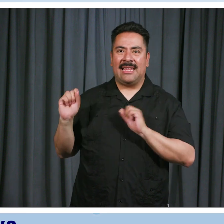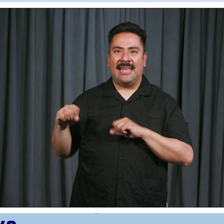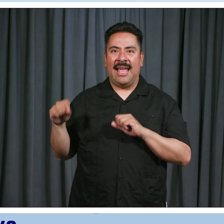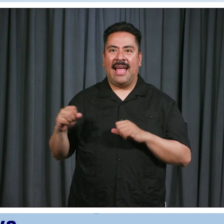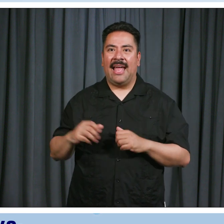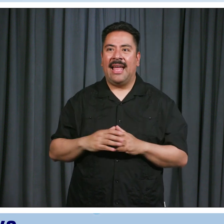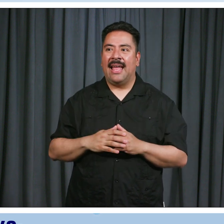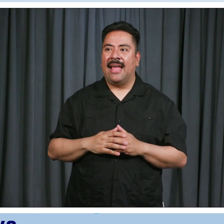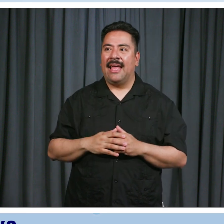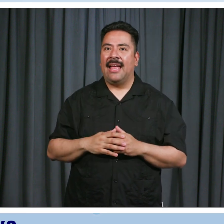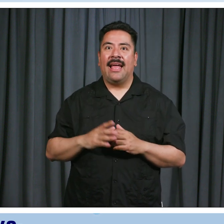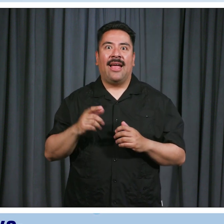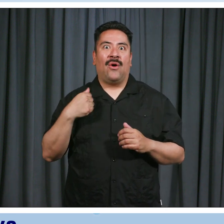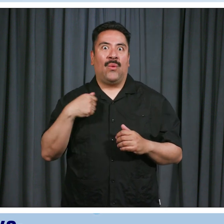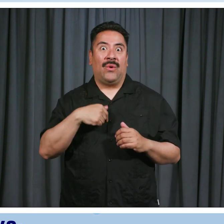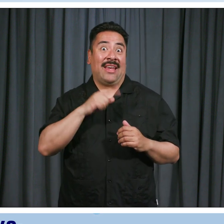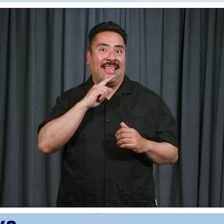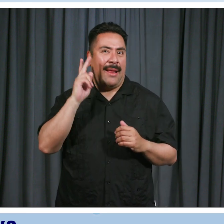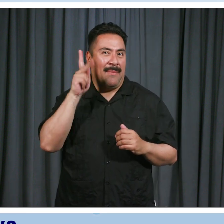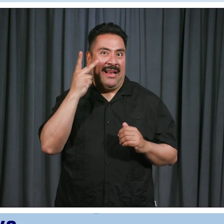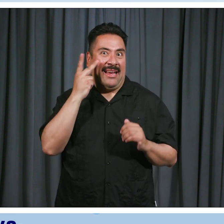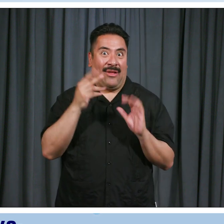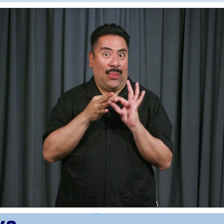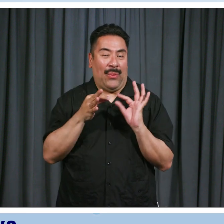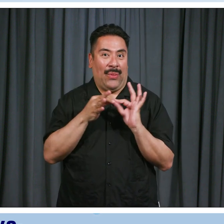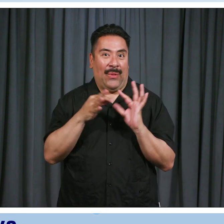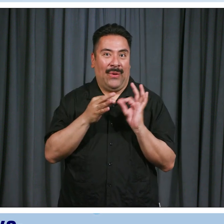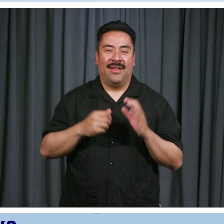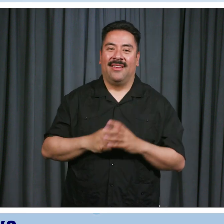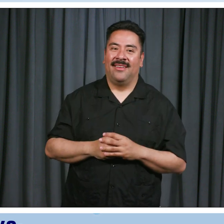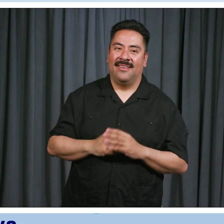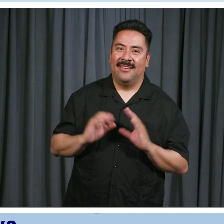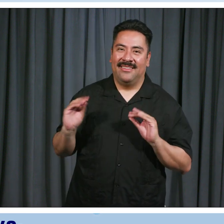gonna get a political doozy. I know.